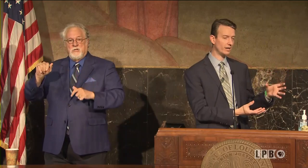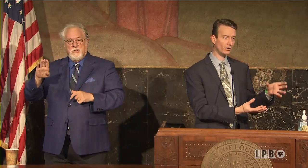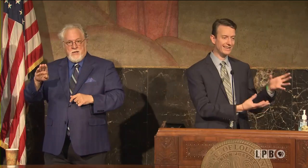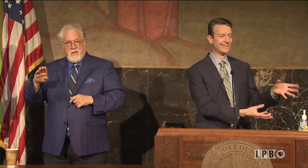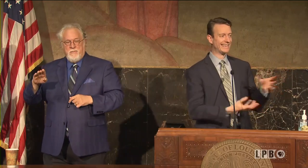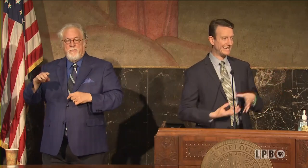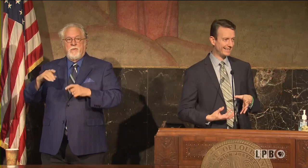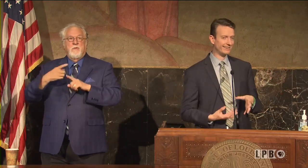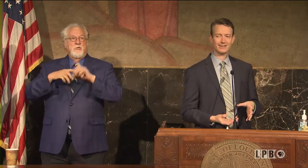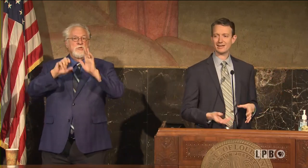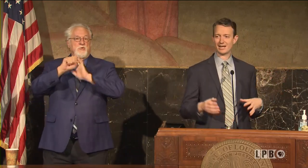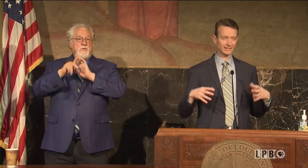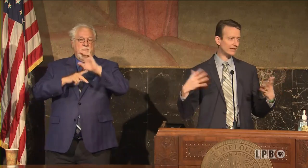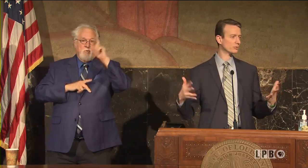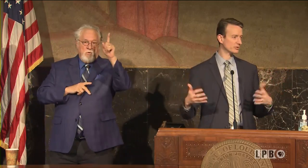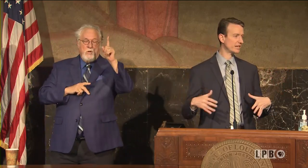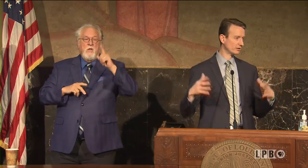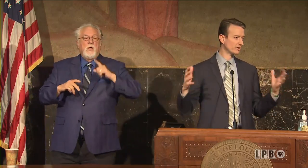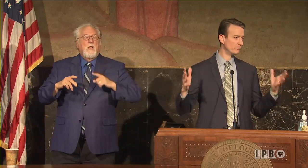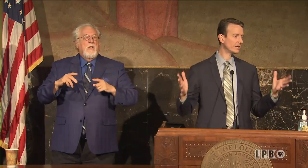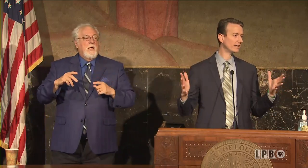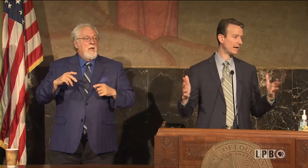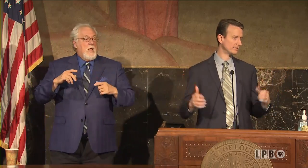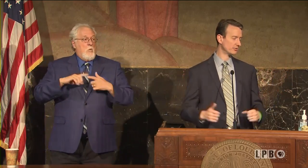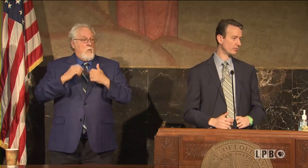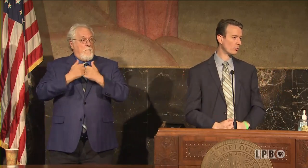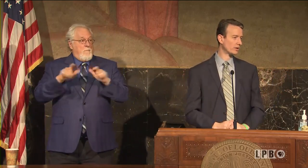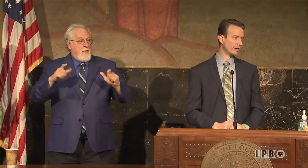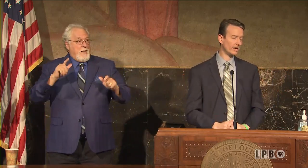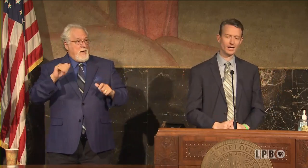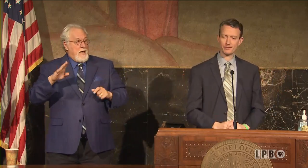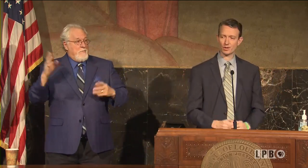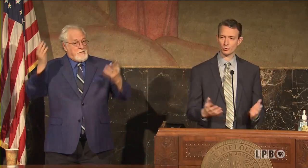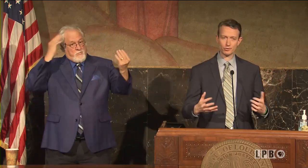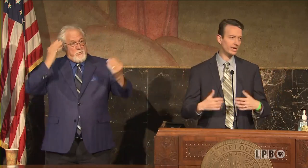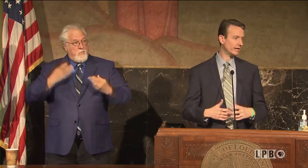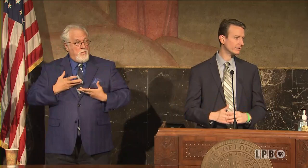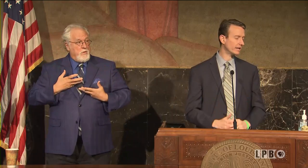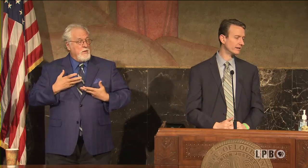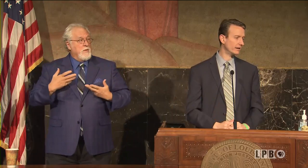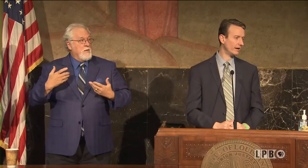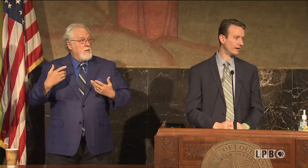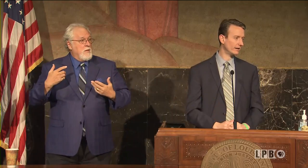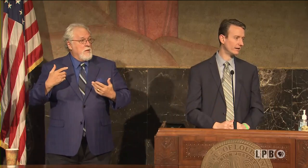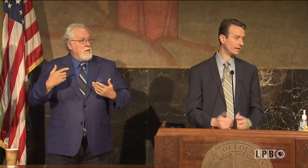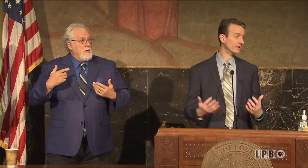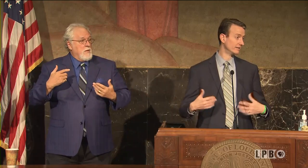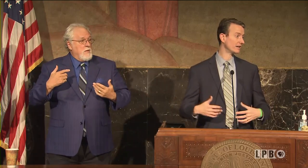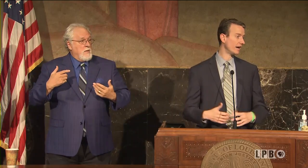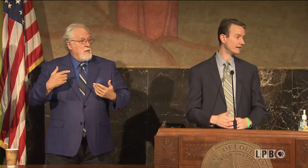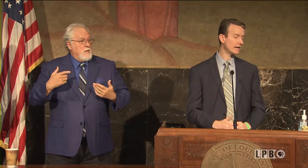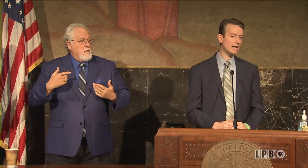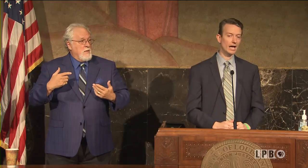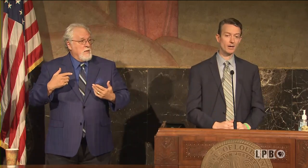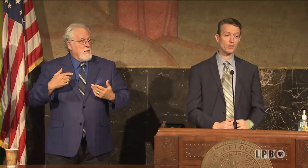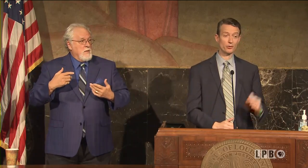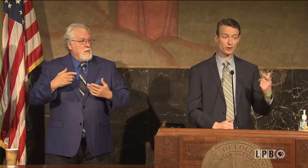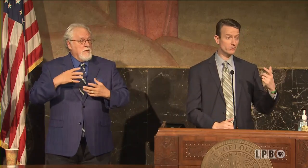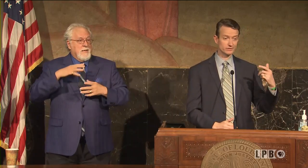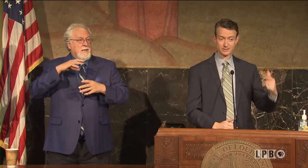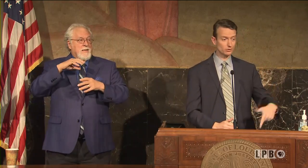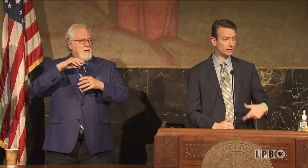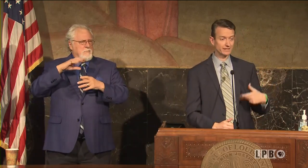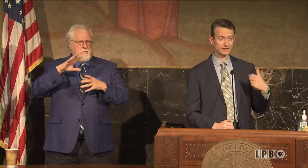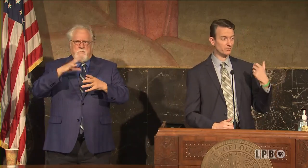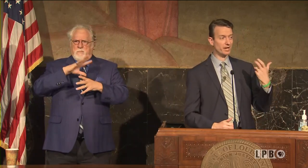as well, I think that's where we were saying, look, the big labs that are reporting, we're bringing inside. There